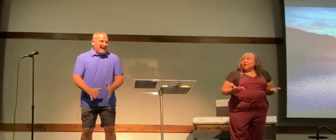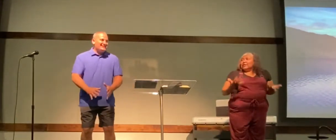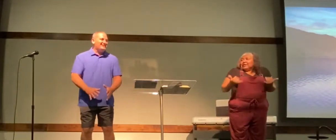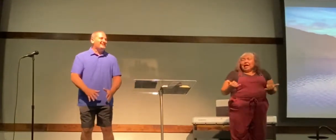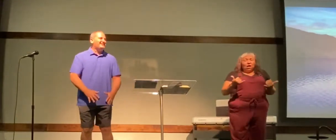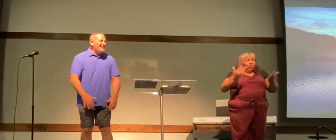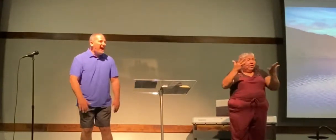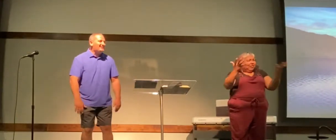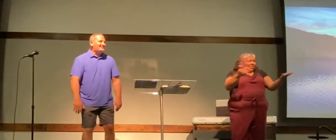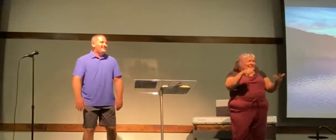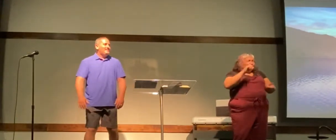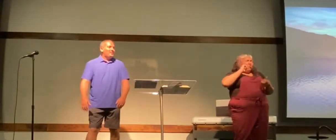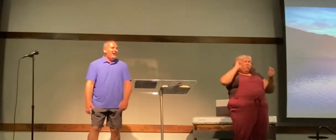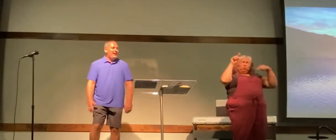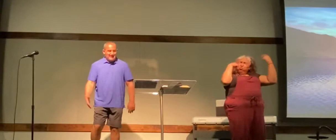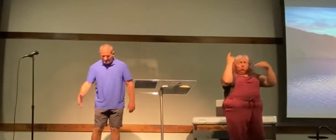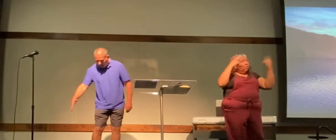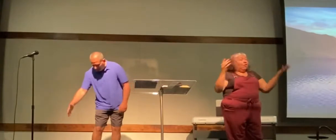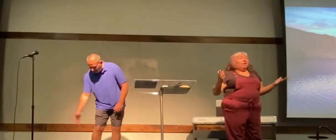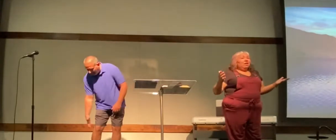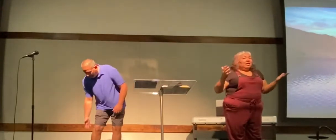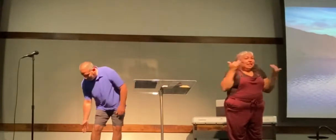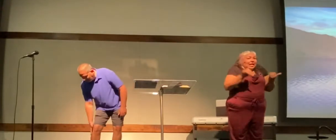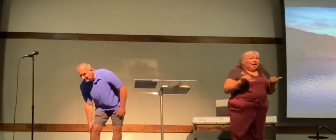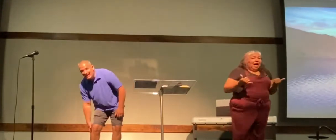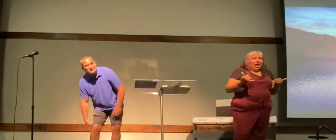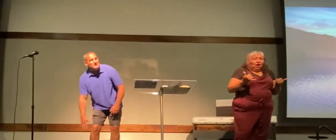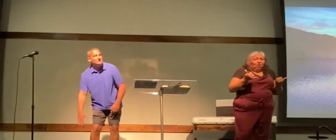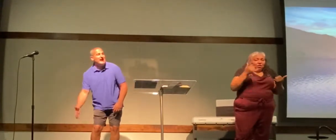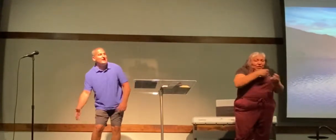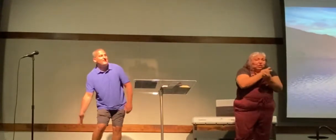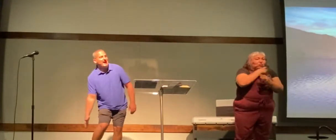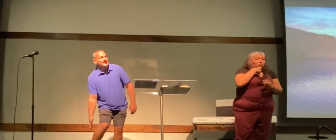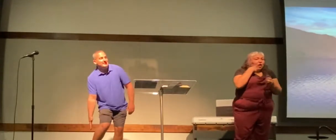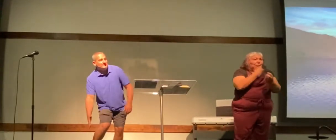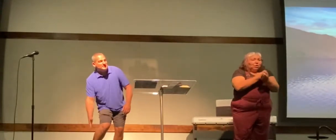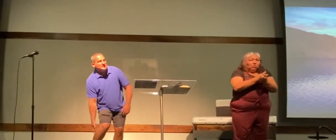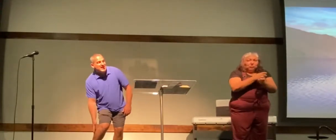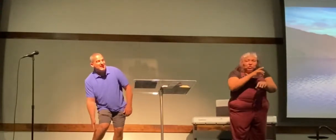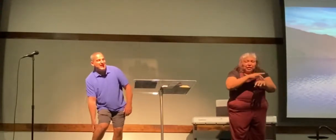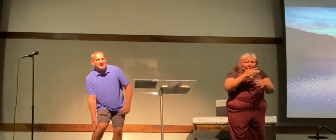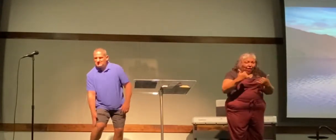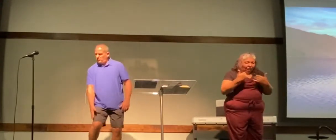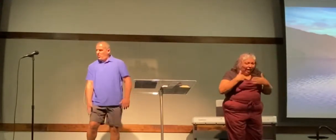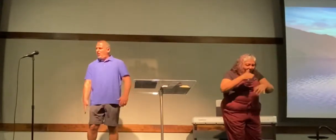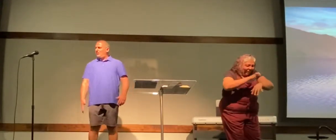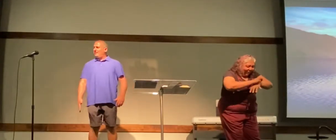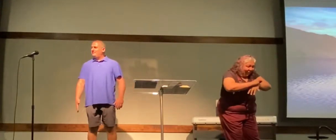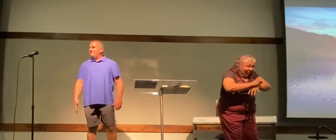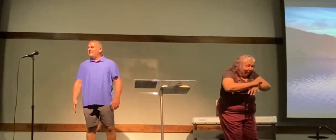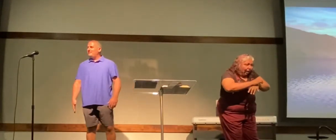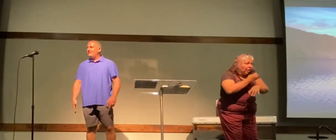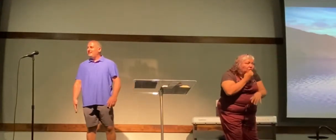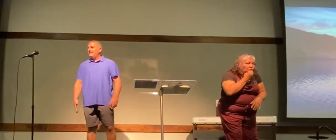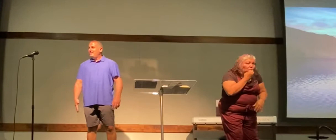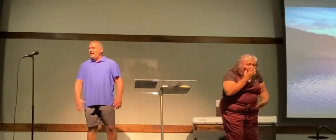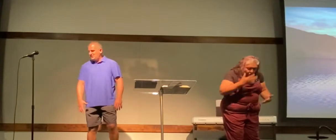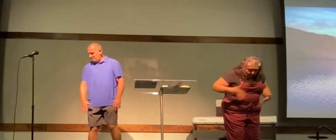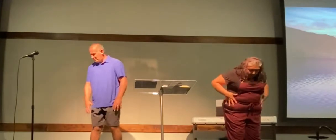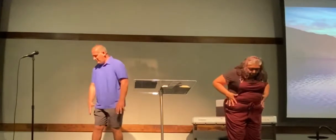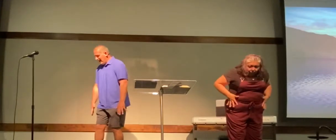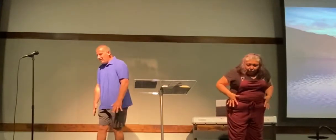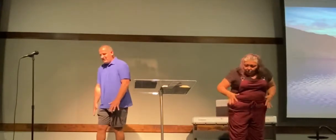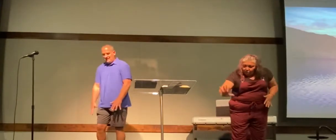oh my gosh, this is nuts, right? And so the dry bones that were touching you, now you've got skin and it's warm.